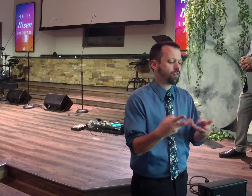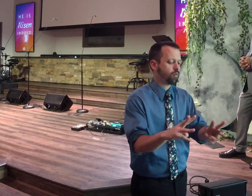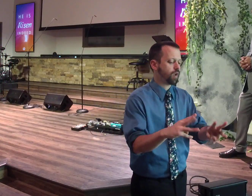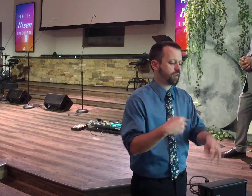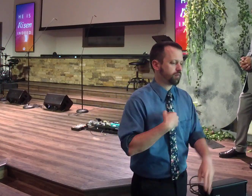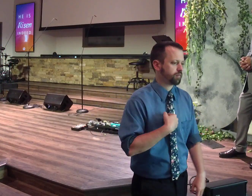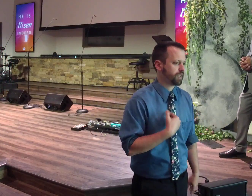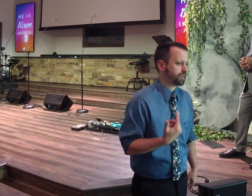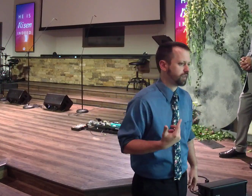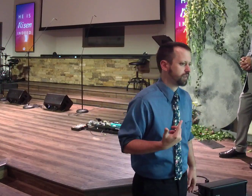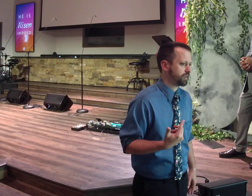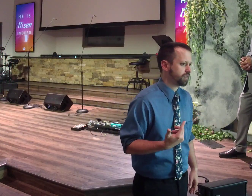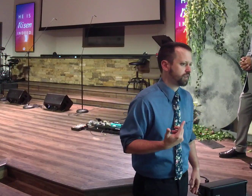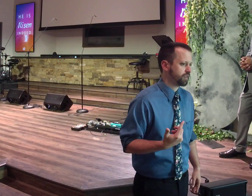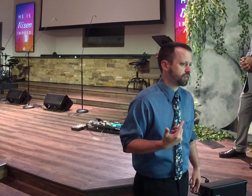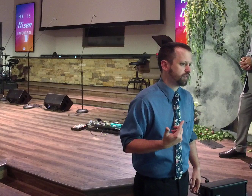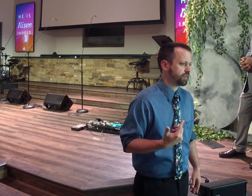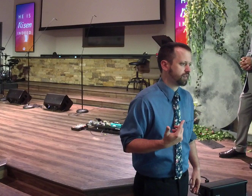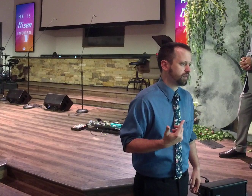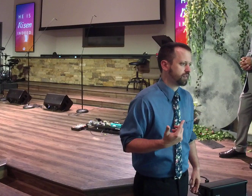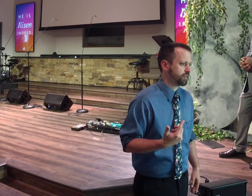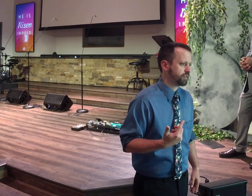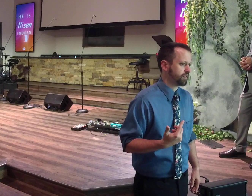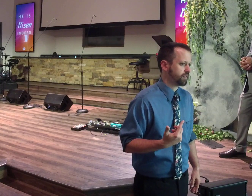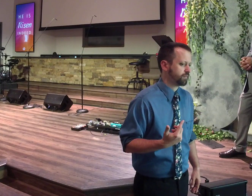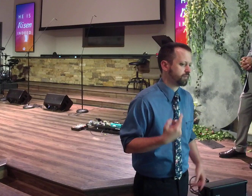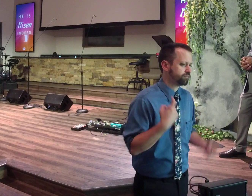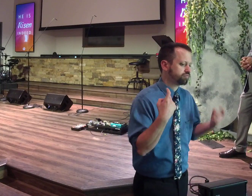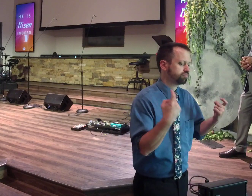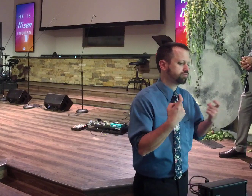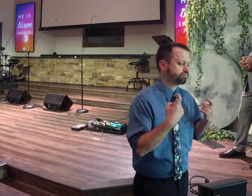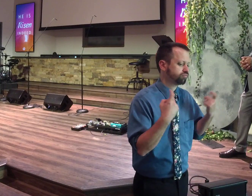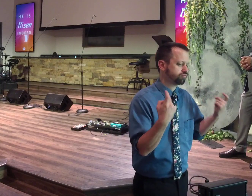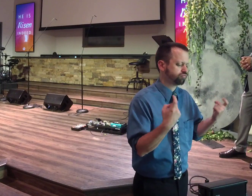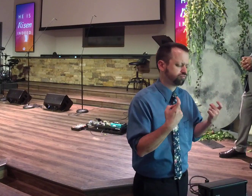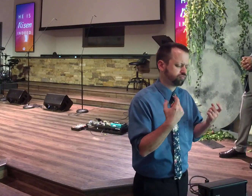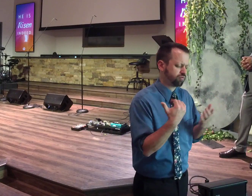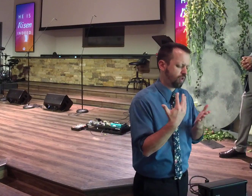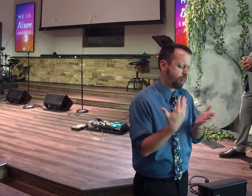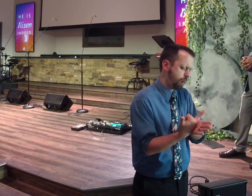resistance. I guess debauchery would be another word for it.